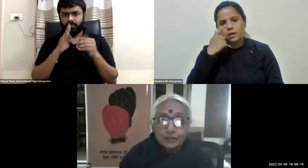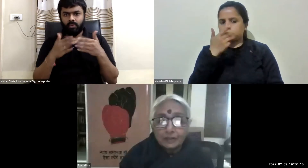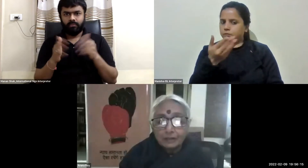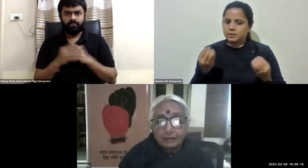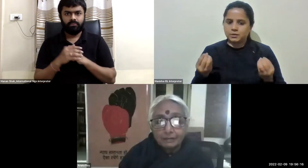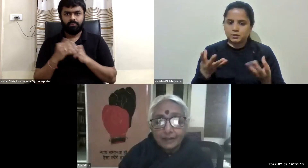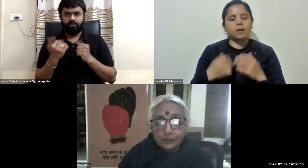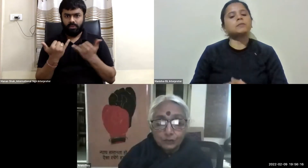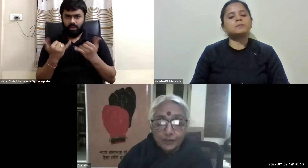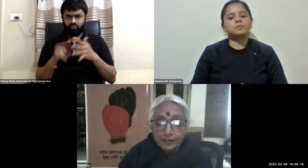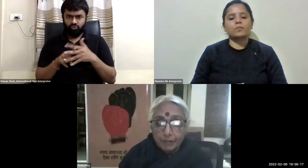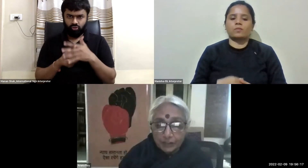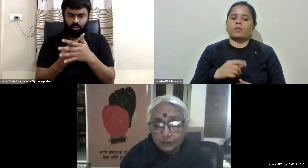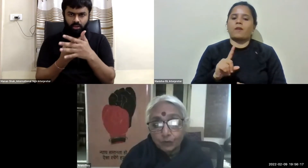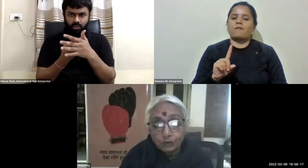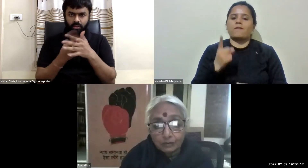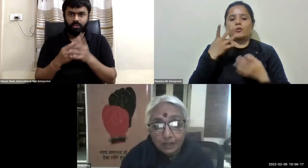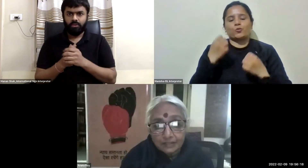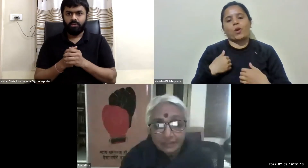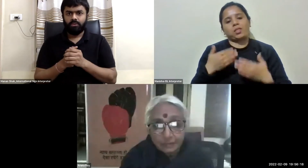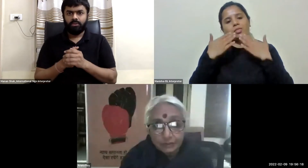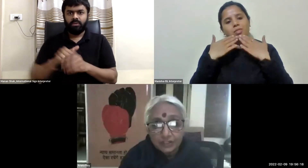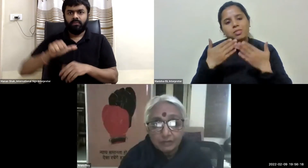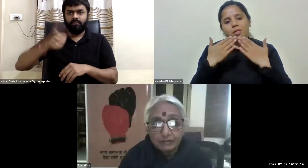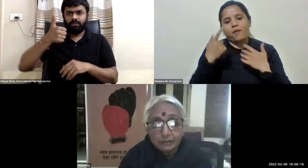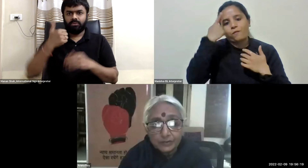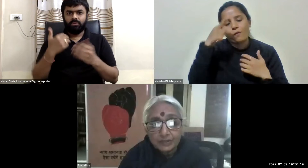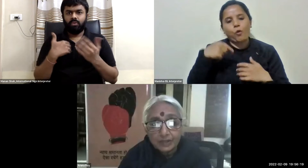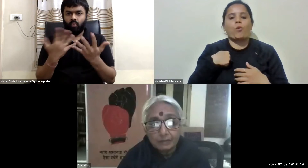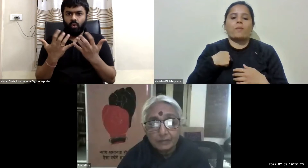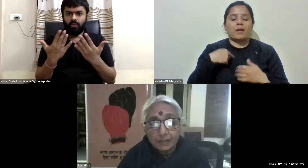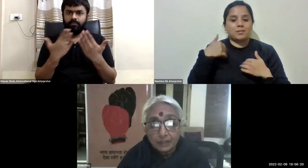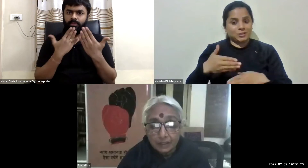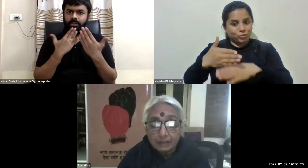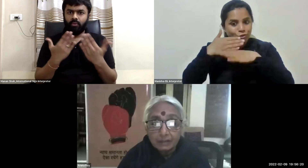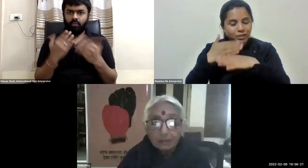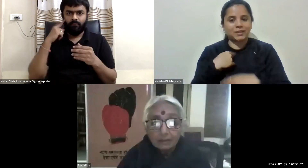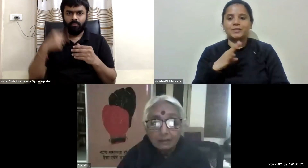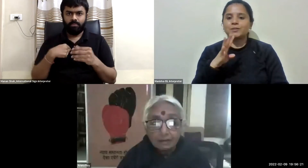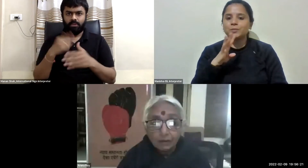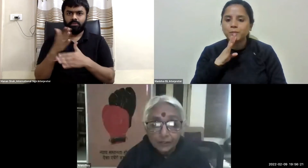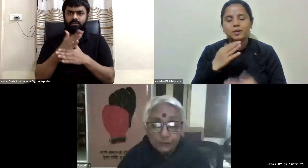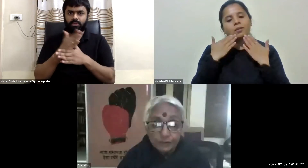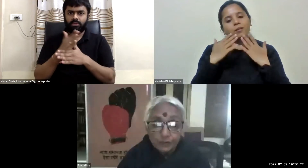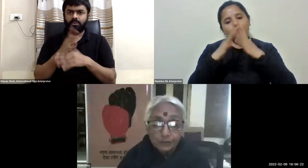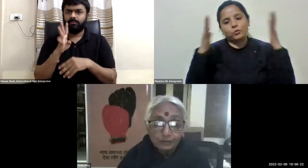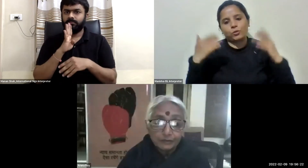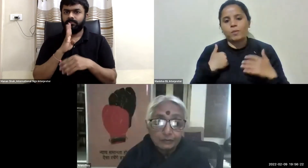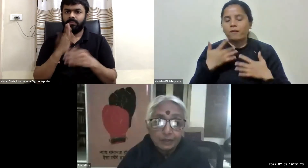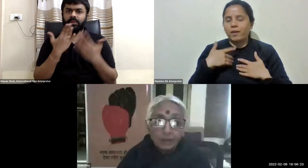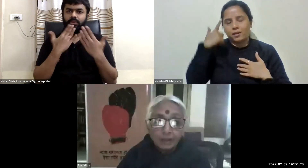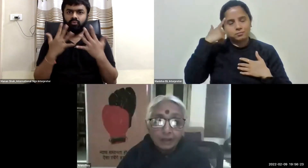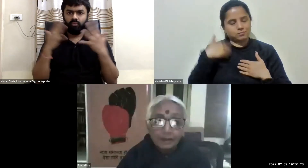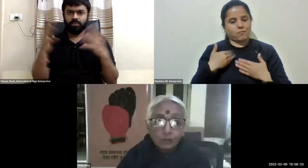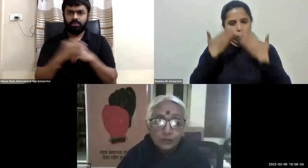First of all, thank you very much for asking me to share my views. I'm really honored to be with all of